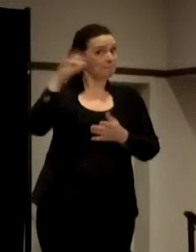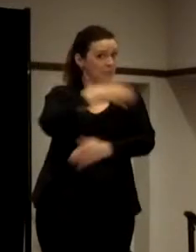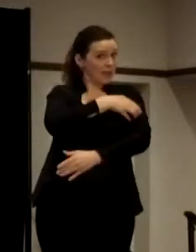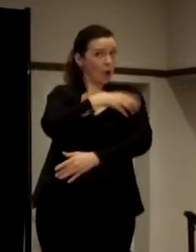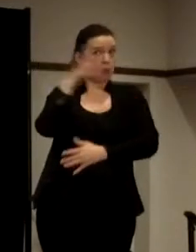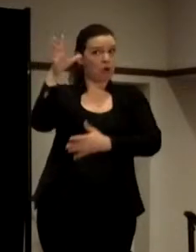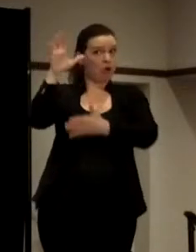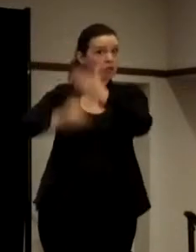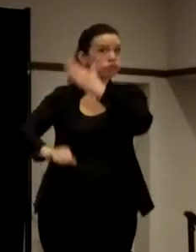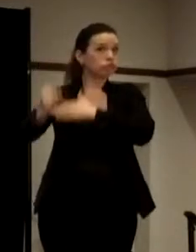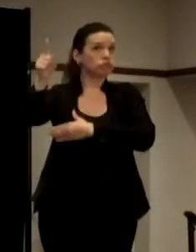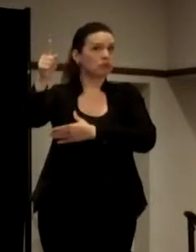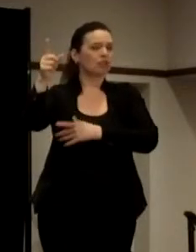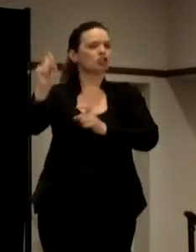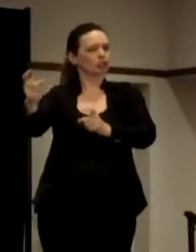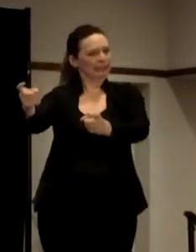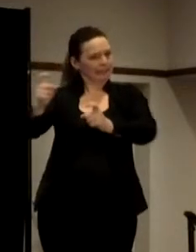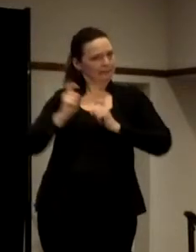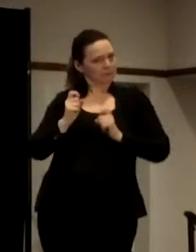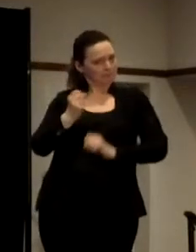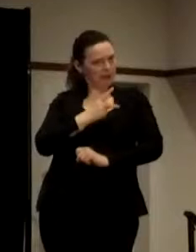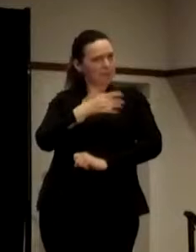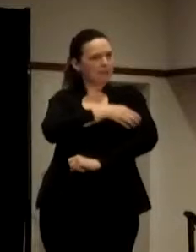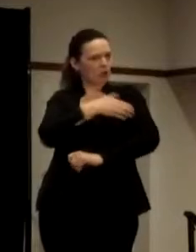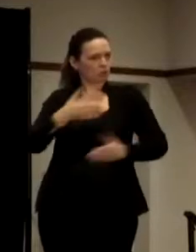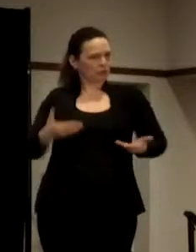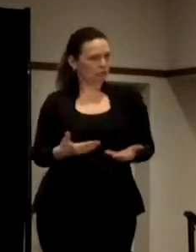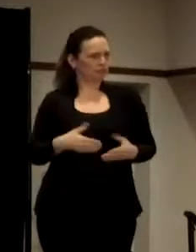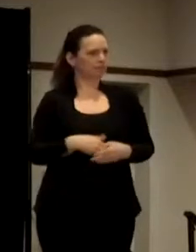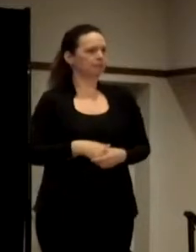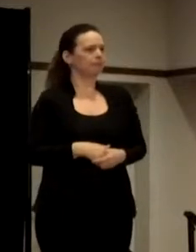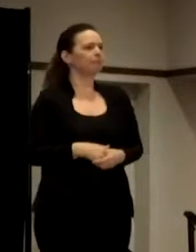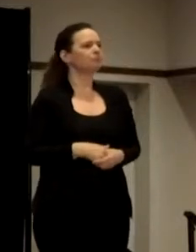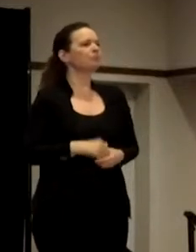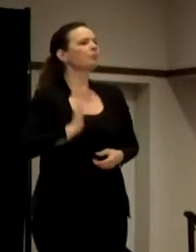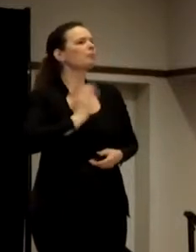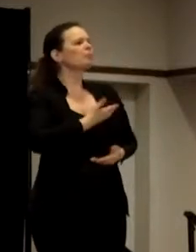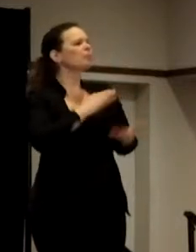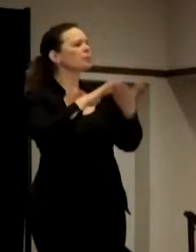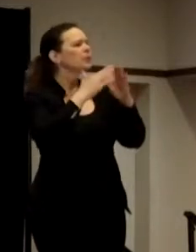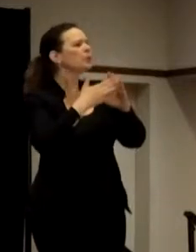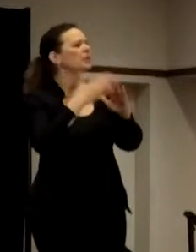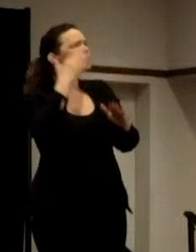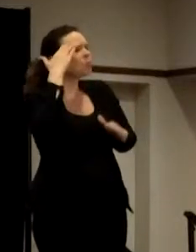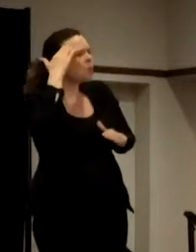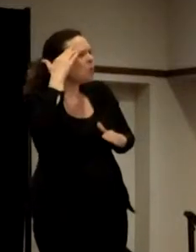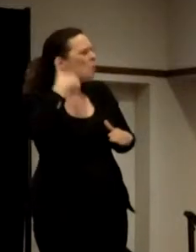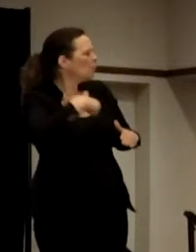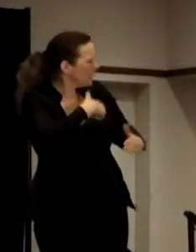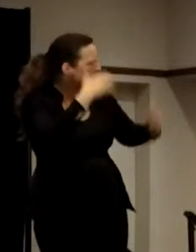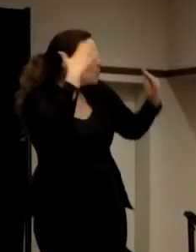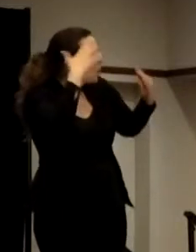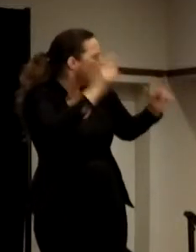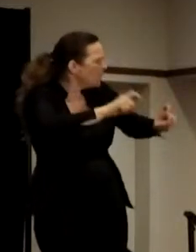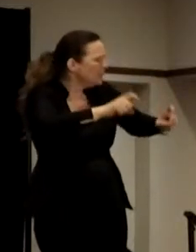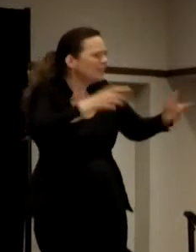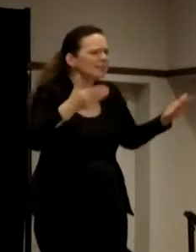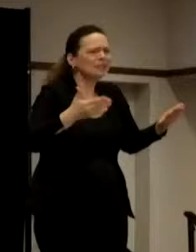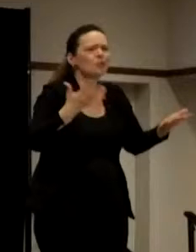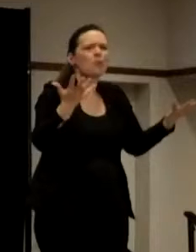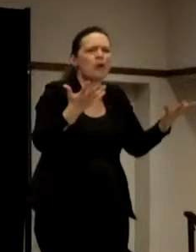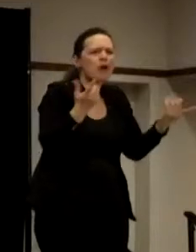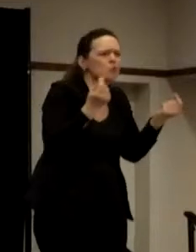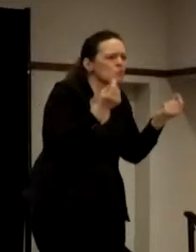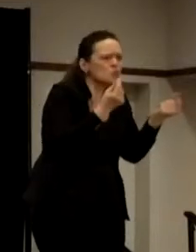in an emergency we would be dealing with, we need to be able to deal with. The focus right now in Albany isn't on